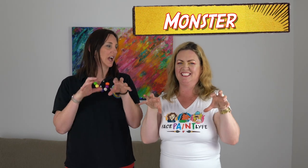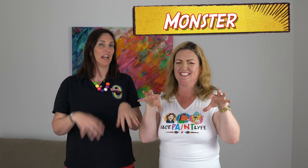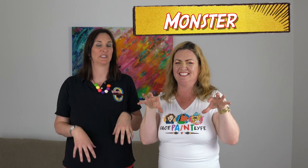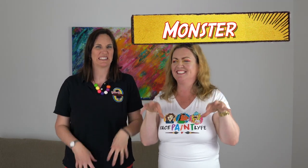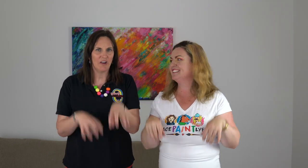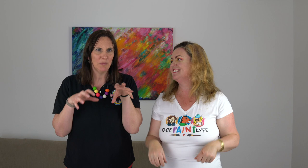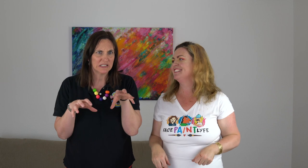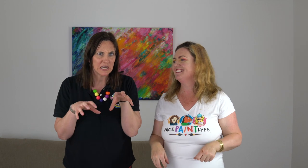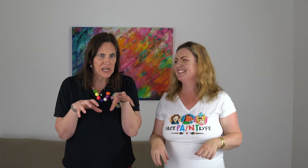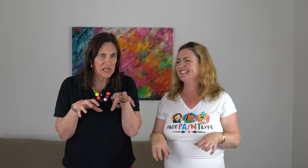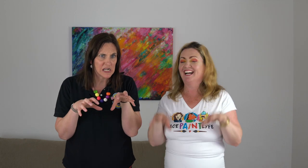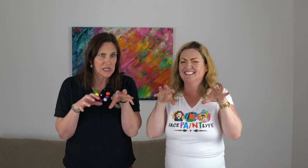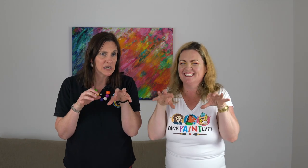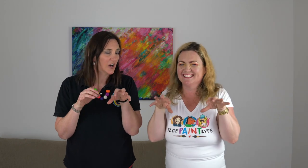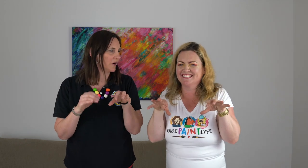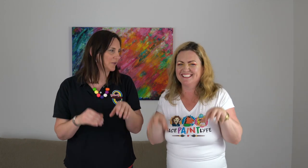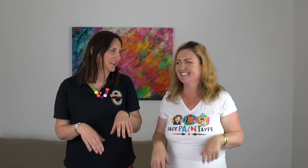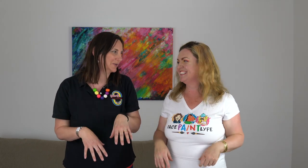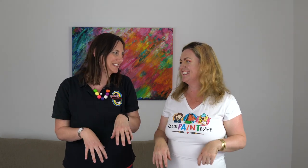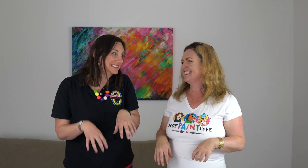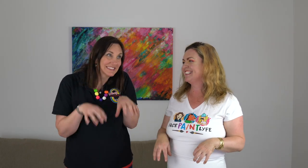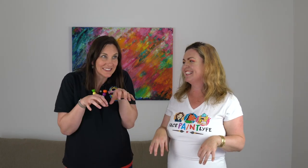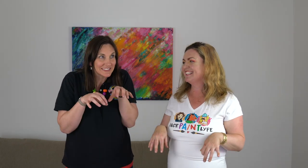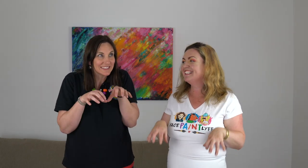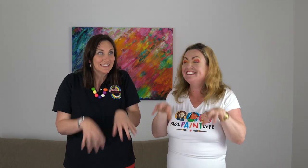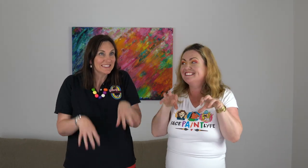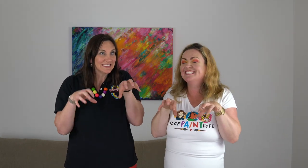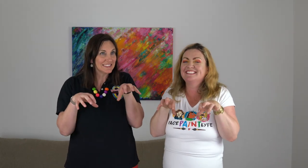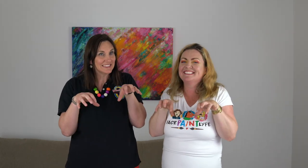Are you a scary monster? Or are you a friendly one?